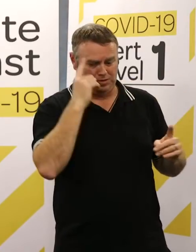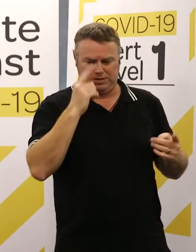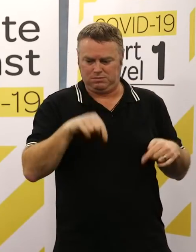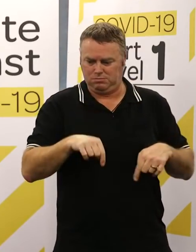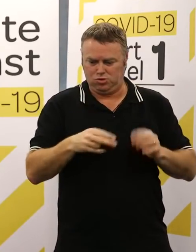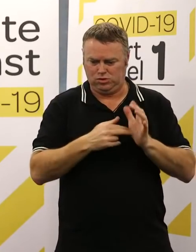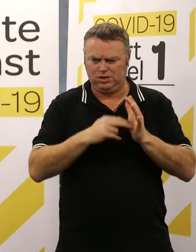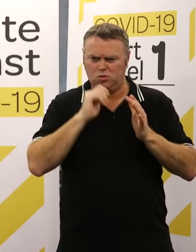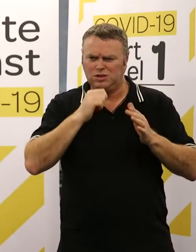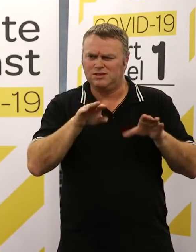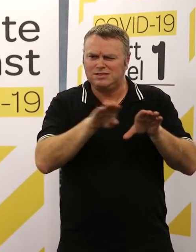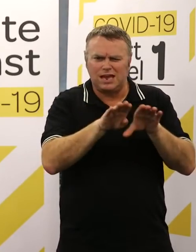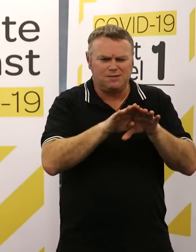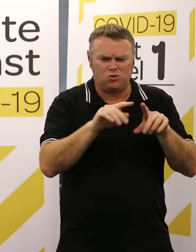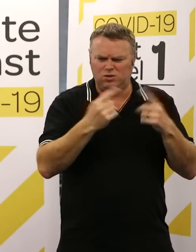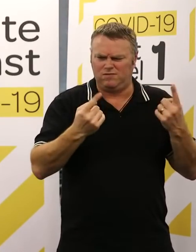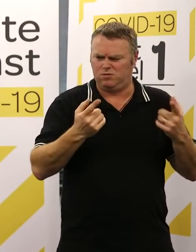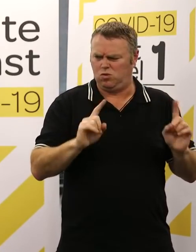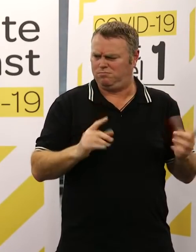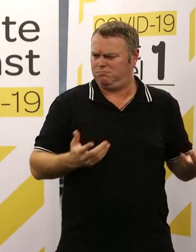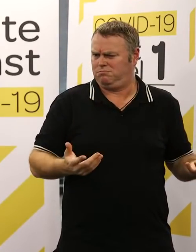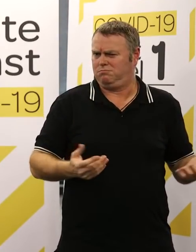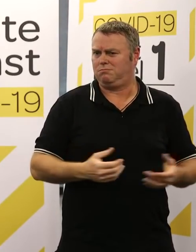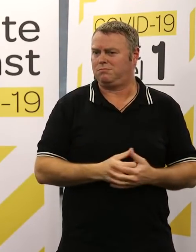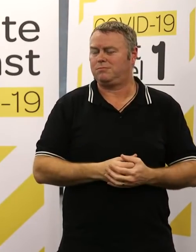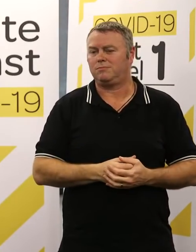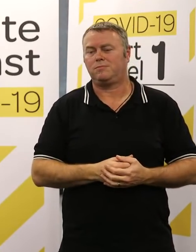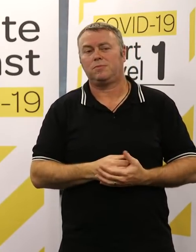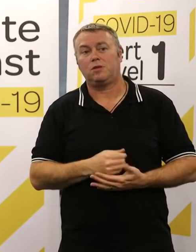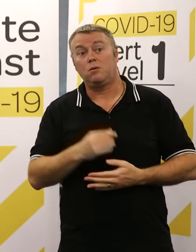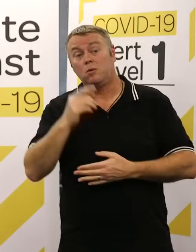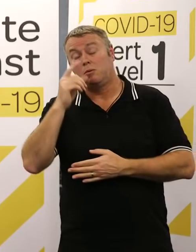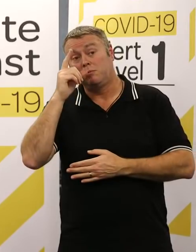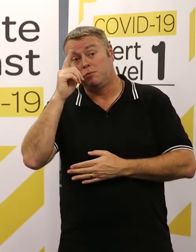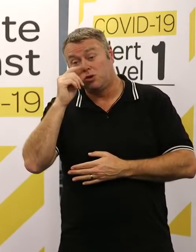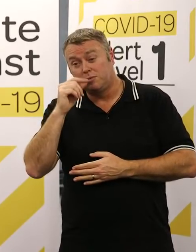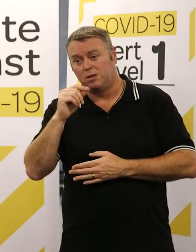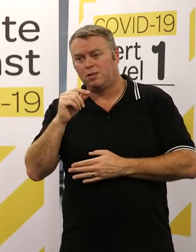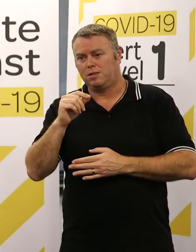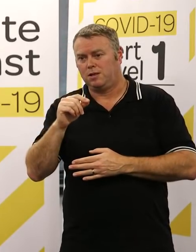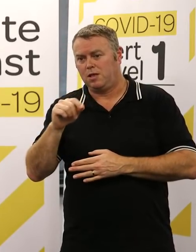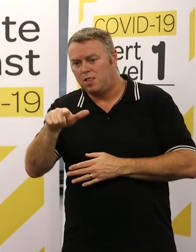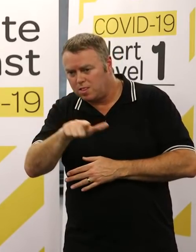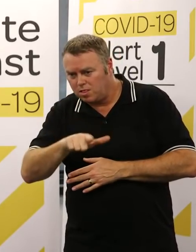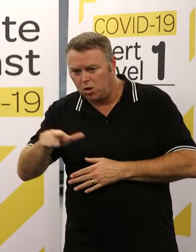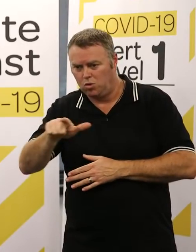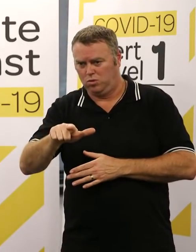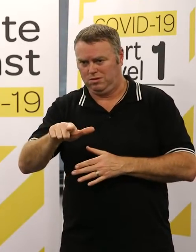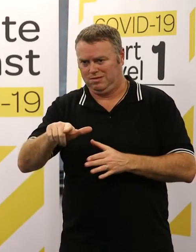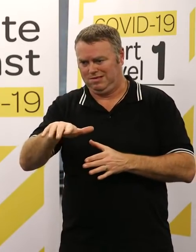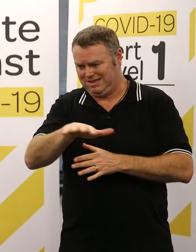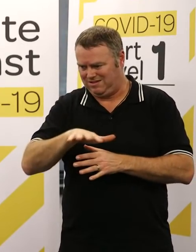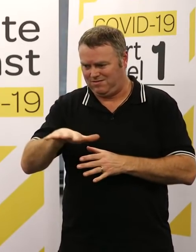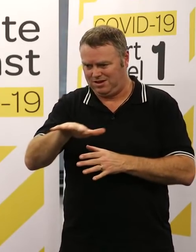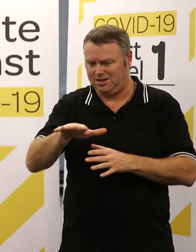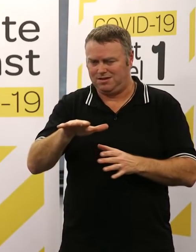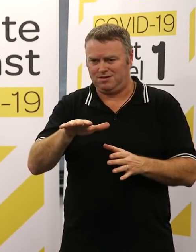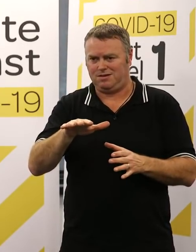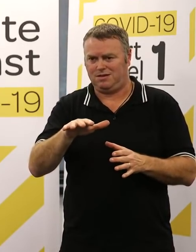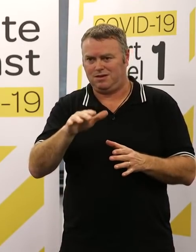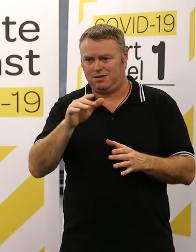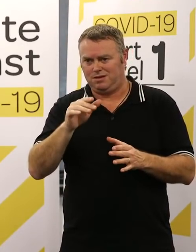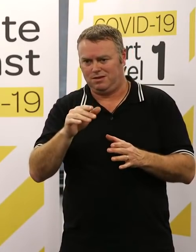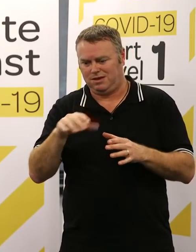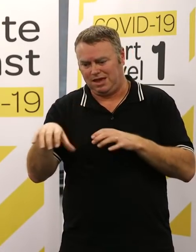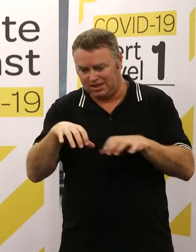of plan? So yes, it may be local, and we would expect that if there was community transmission, it